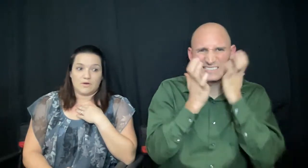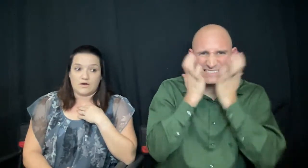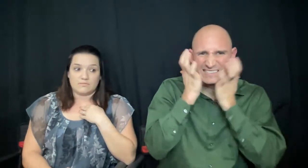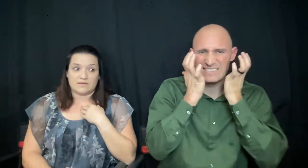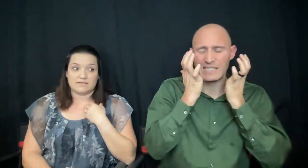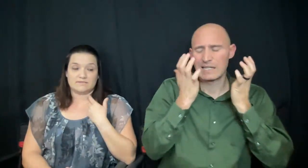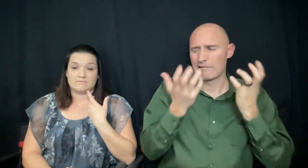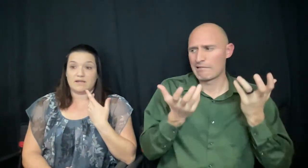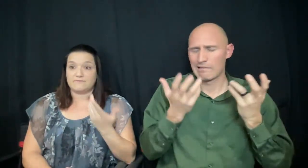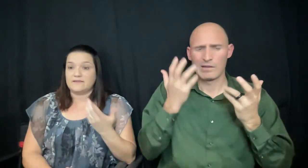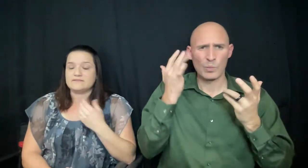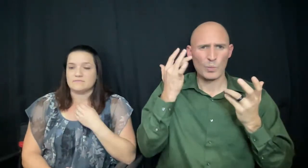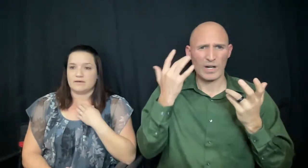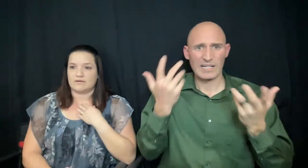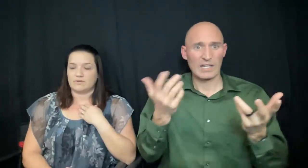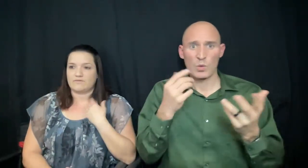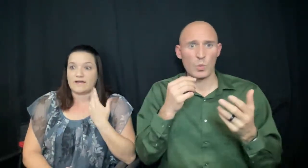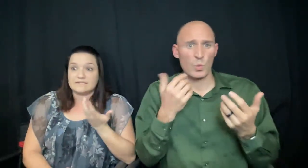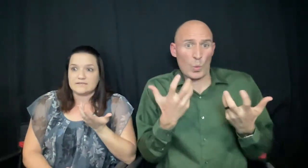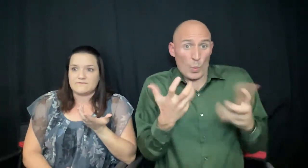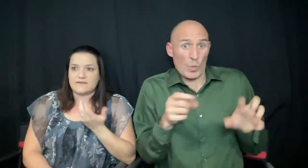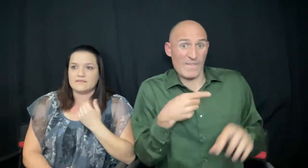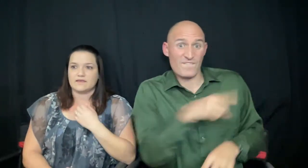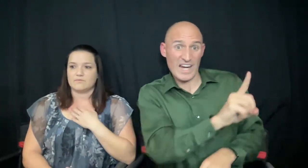wrong because it might offend somebody. What if I accidentally offend them? Or if